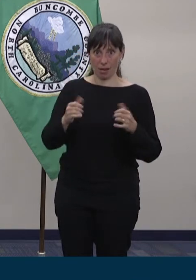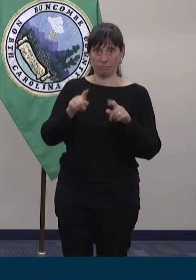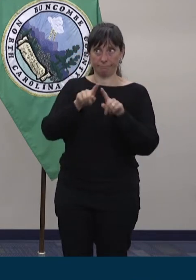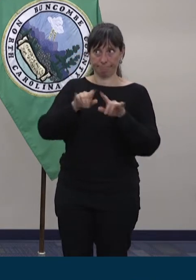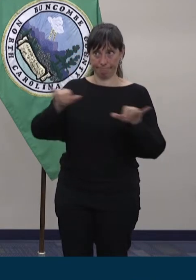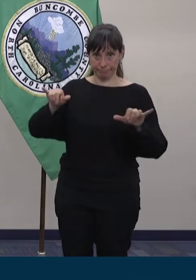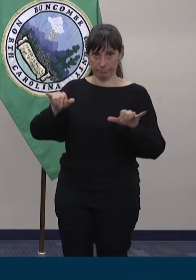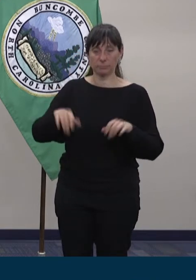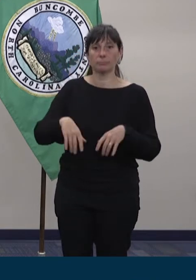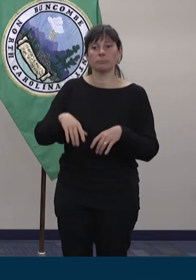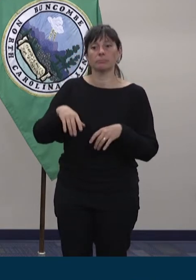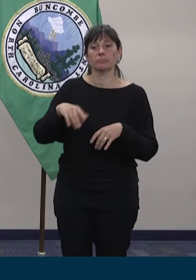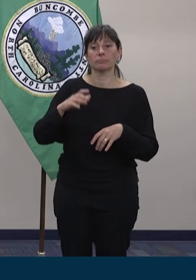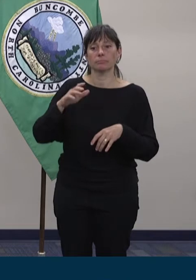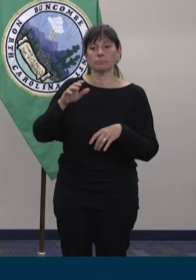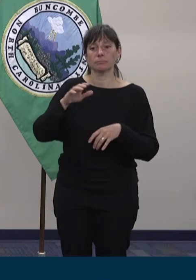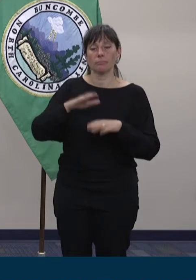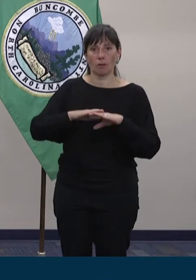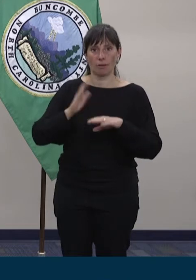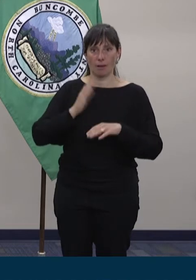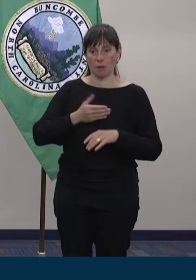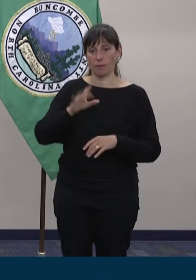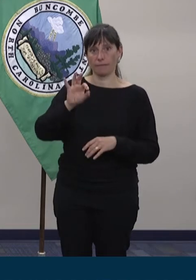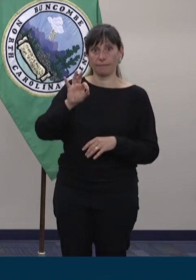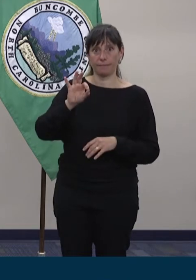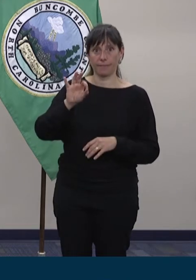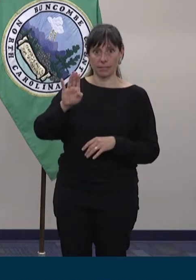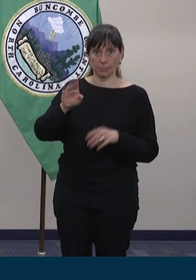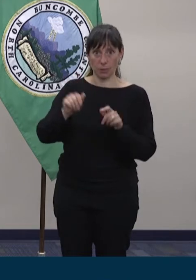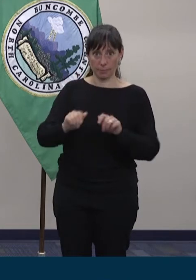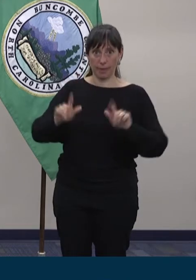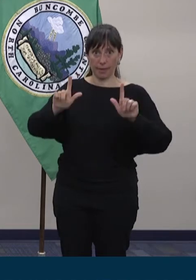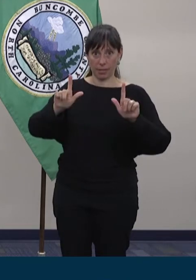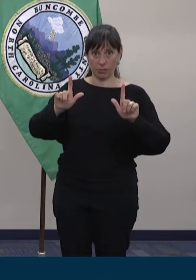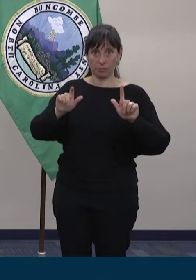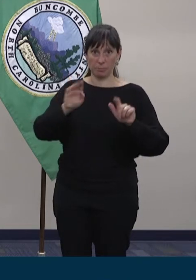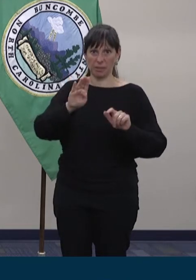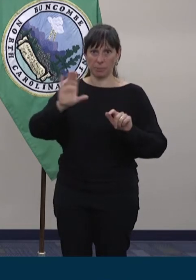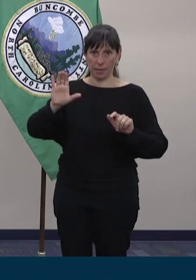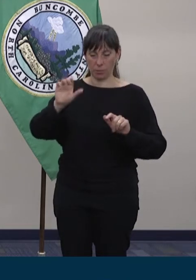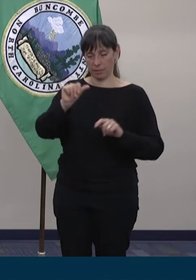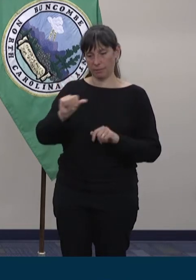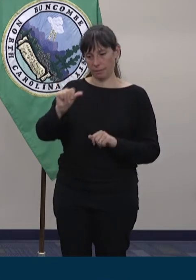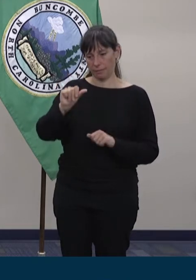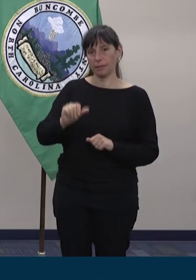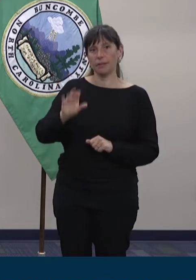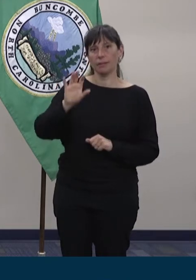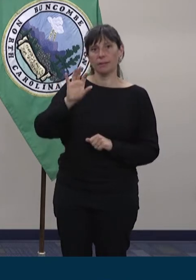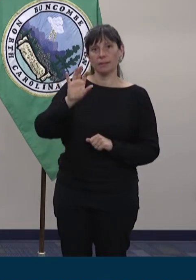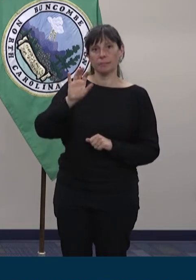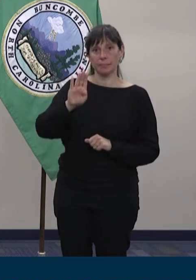Spanish on the Buncombe County Health and Human Services Facebook page, and that can be found on Facebook at